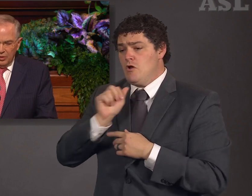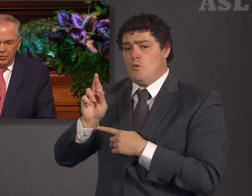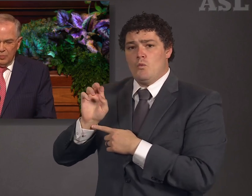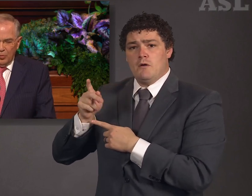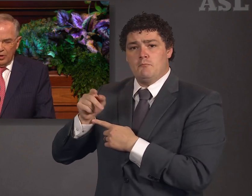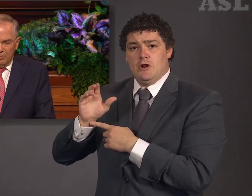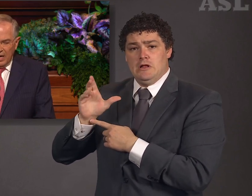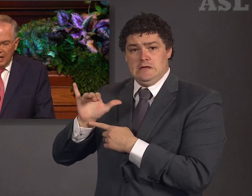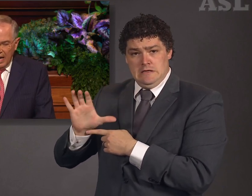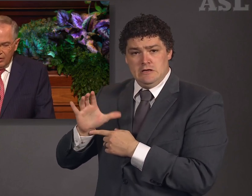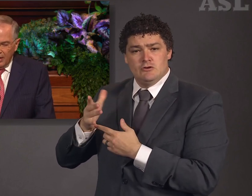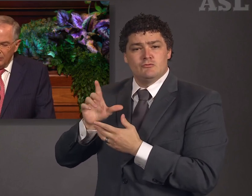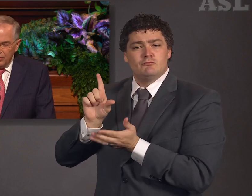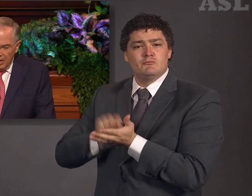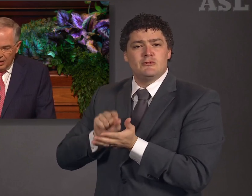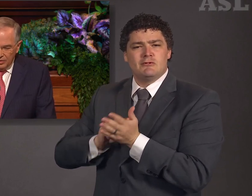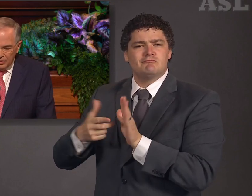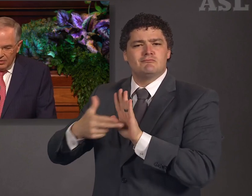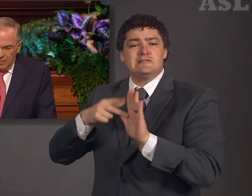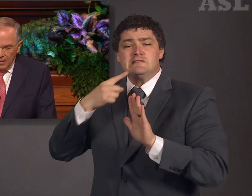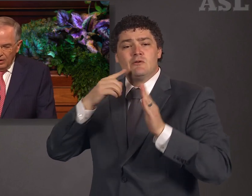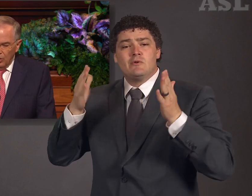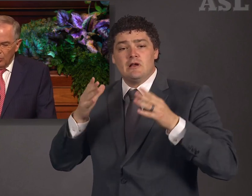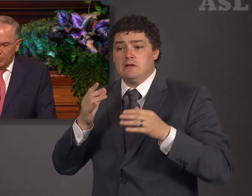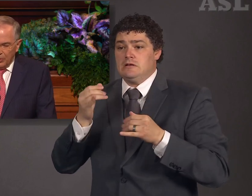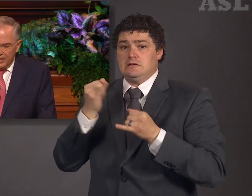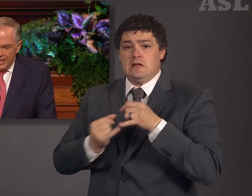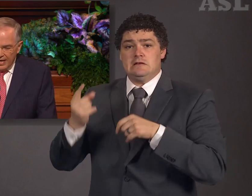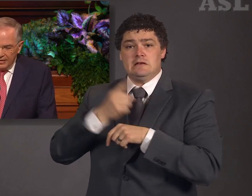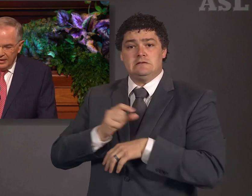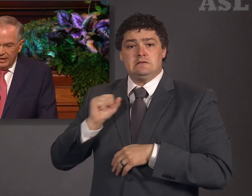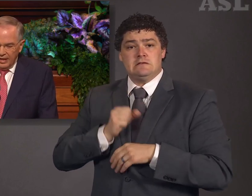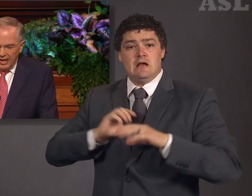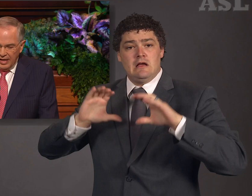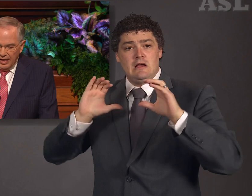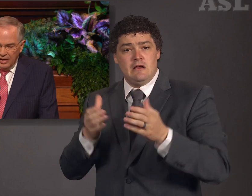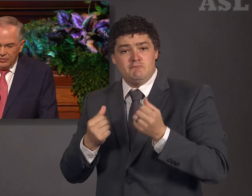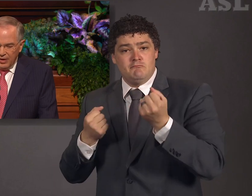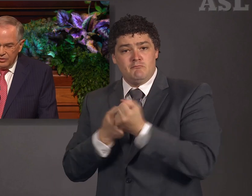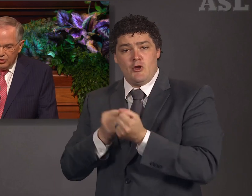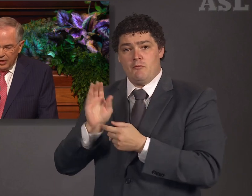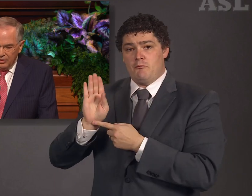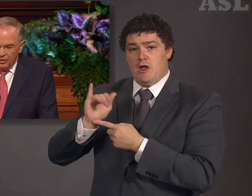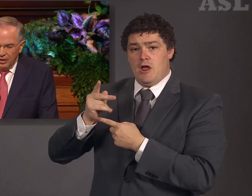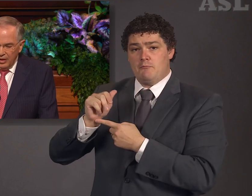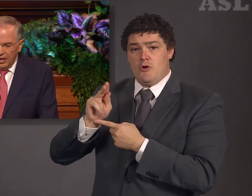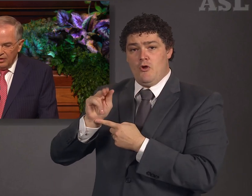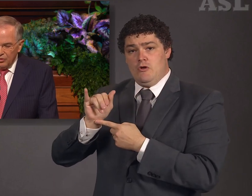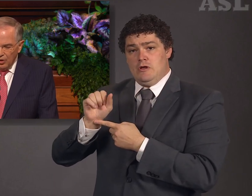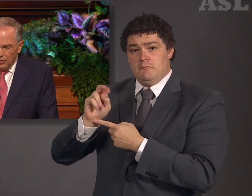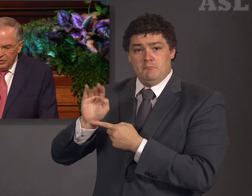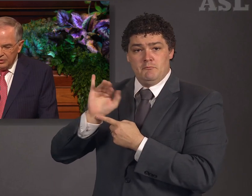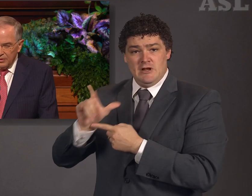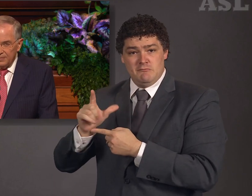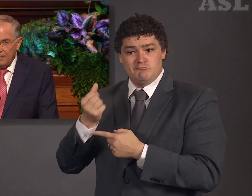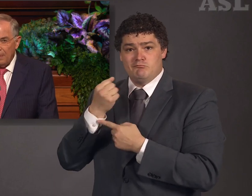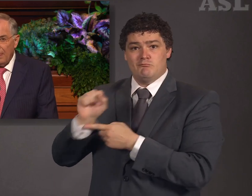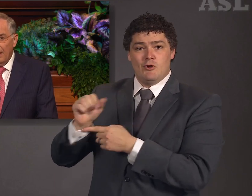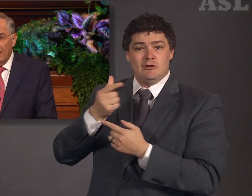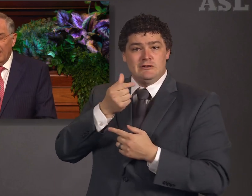"Bipartisan bills supported by Latter-day Saints would protect gay and transgender